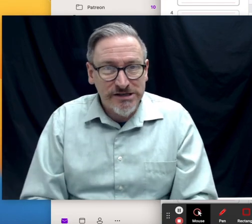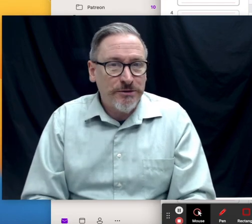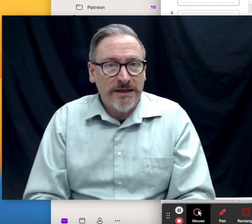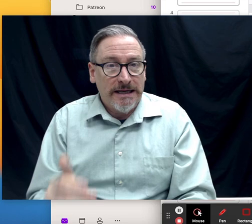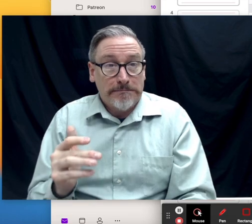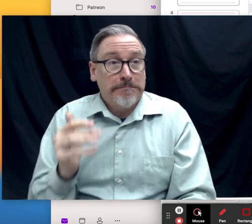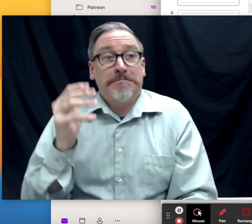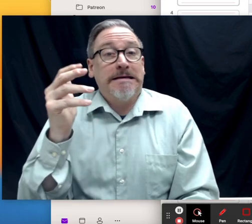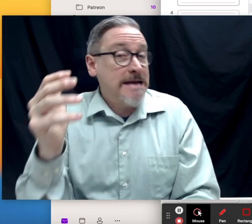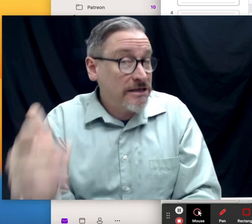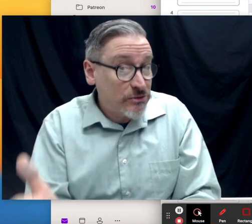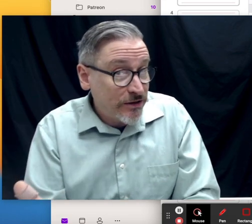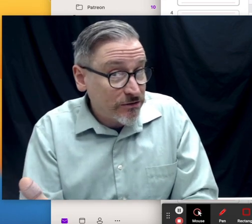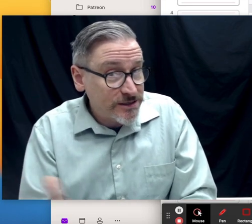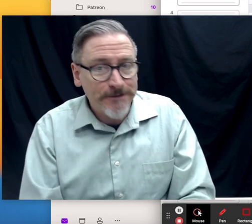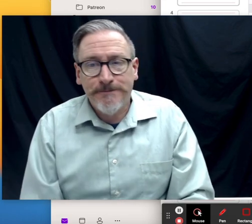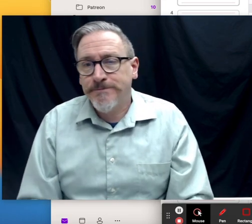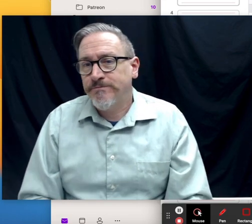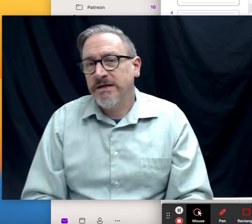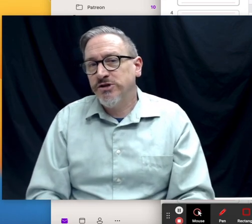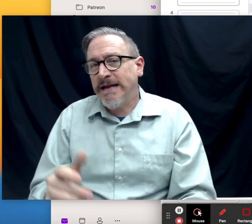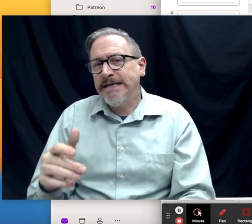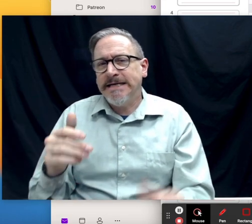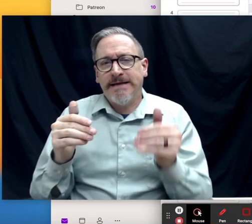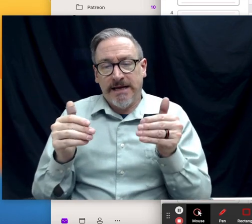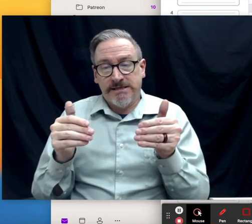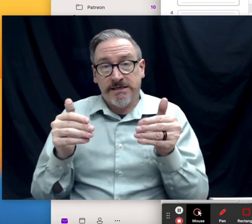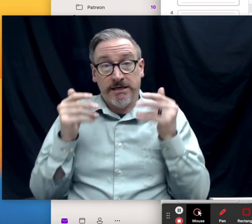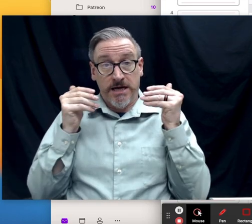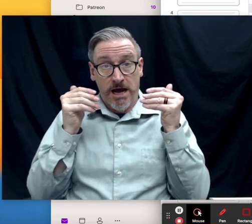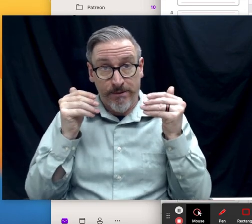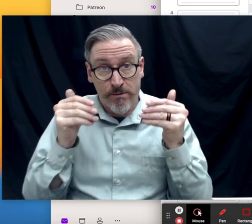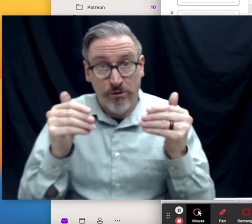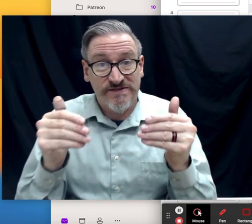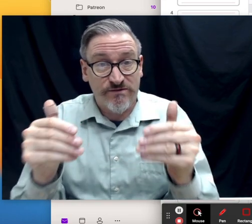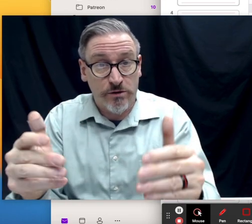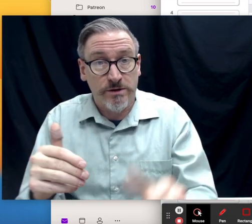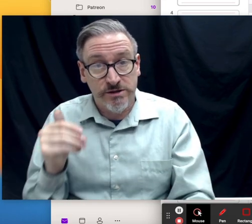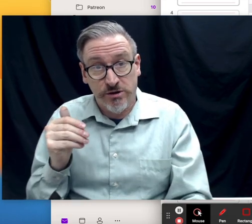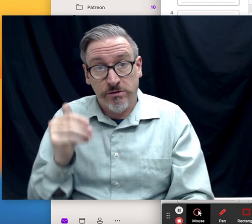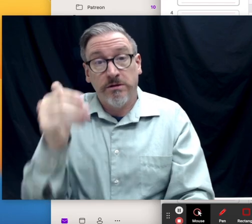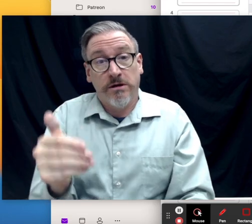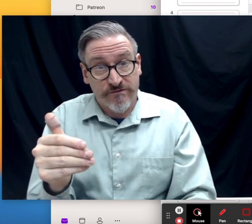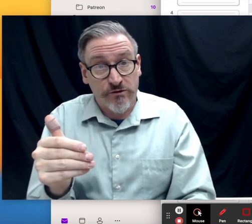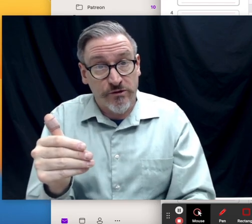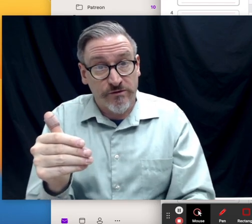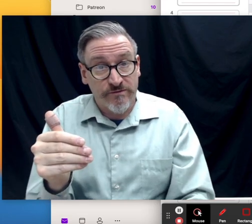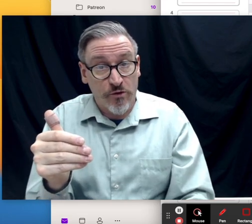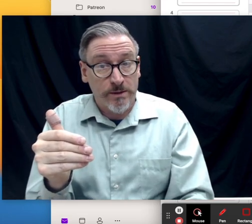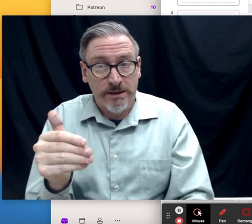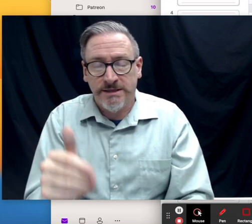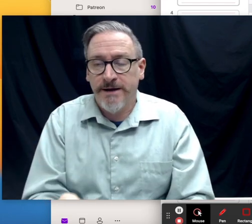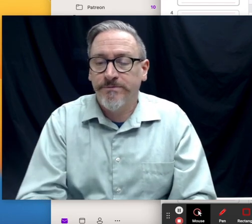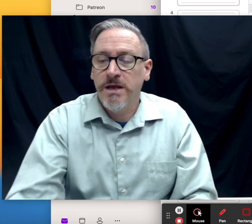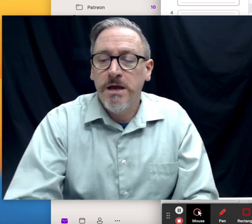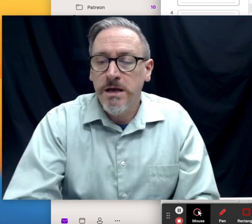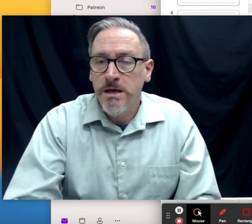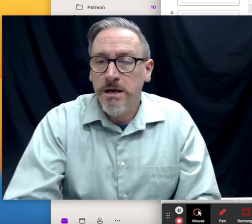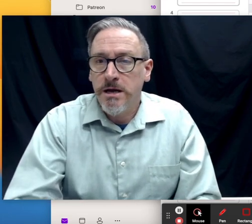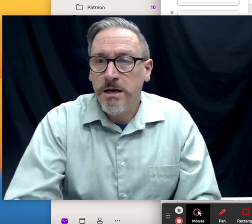Thursday. This could be like next week Thursday. So that idea that it's time moves forward, so further forward in